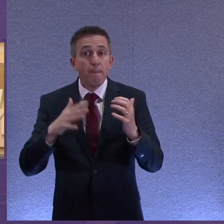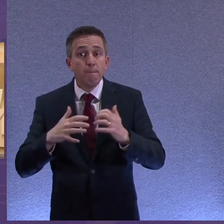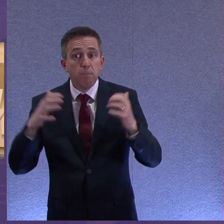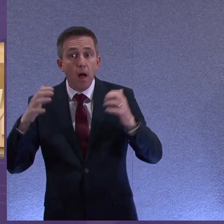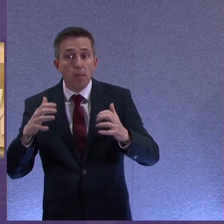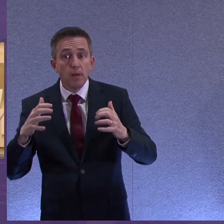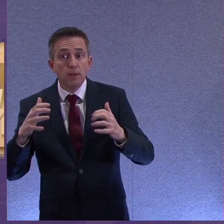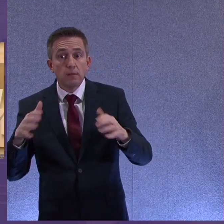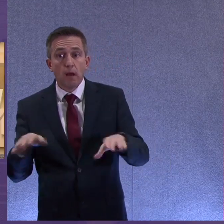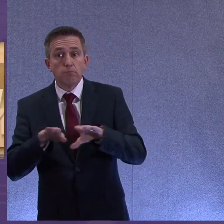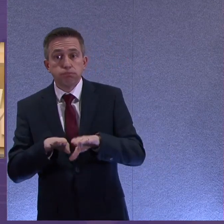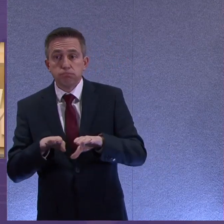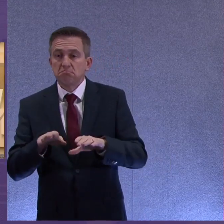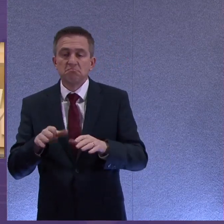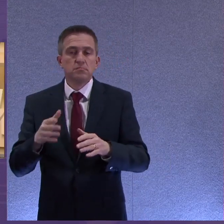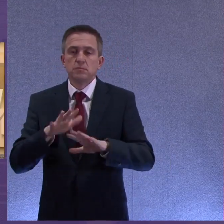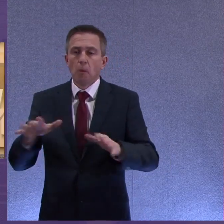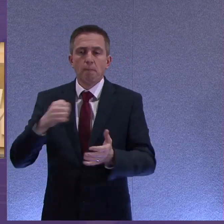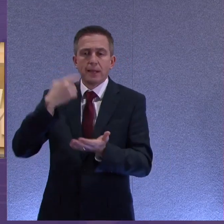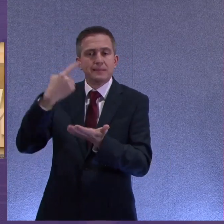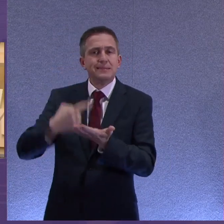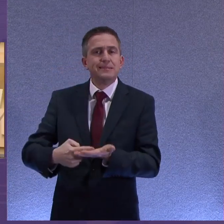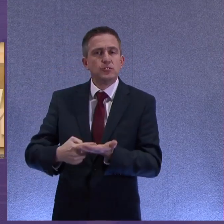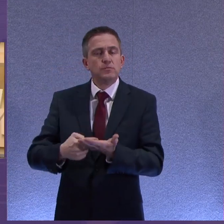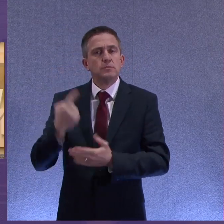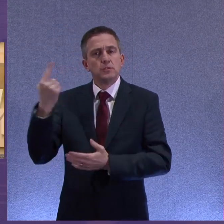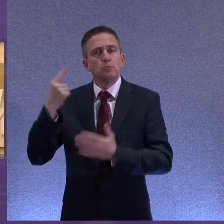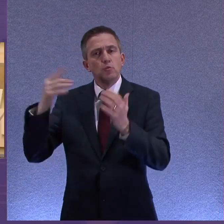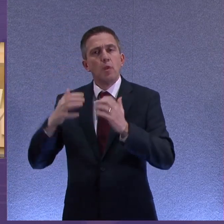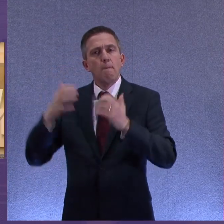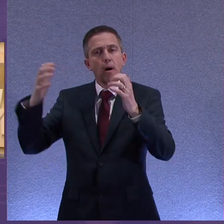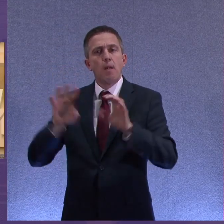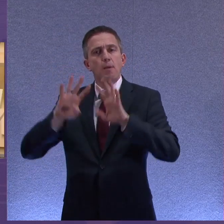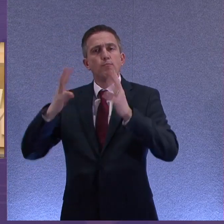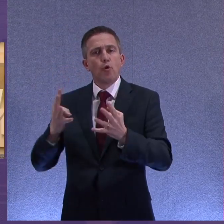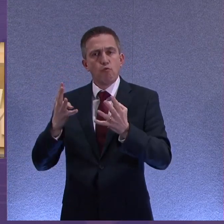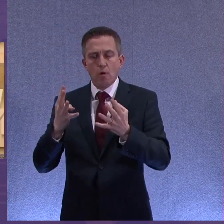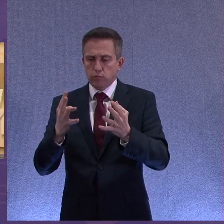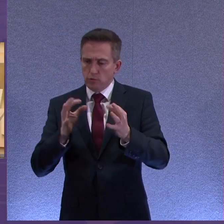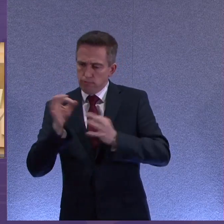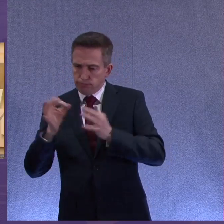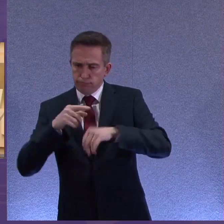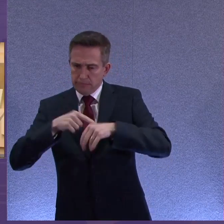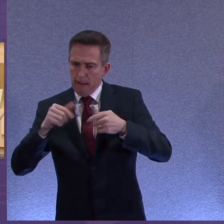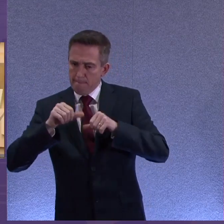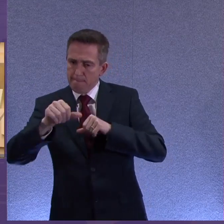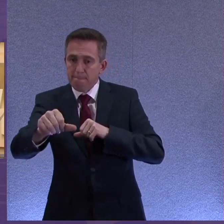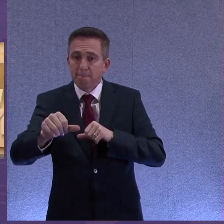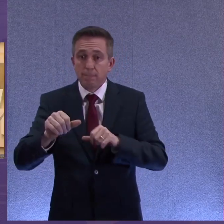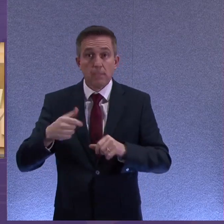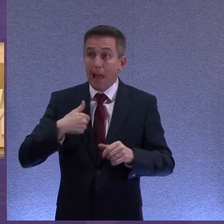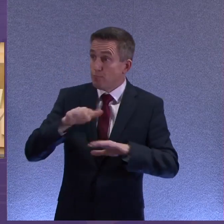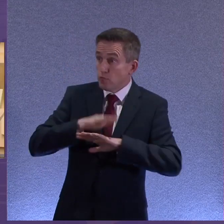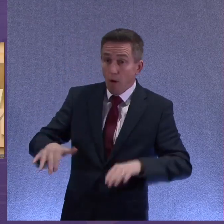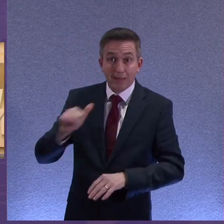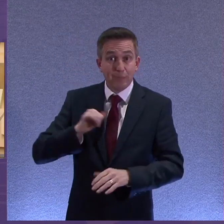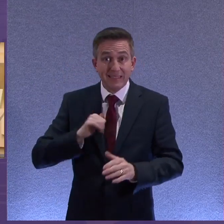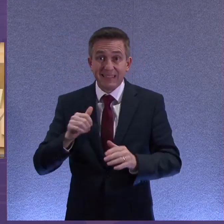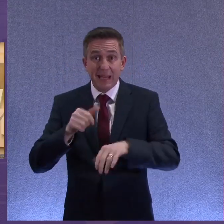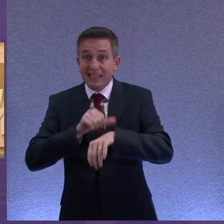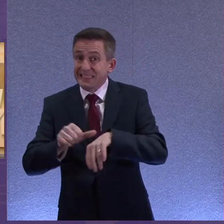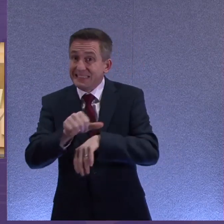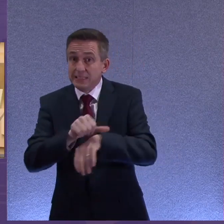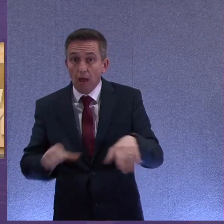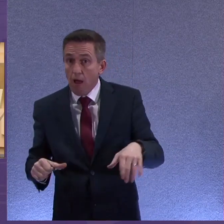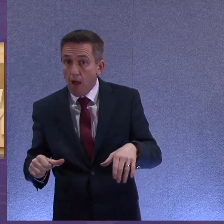to the Business Bureau when Parliament sits, and I'm not expecting to be having an Easter recess, so it, in a sense, makes no difference